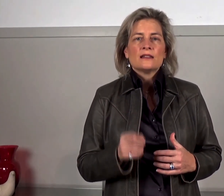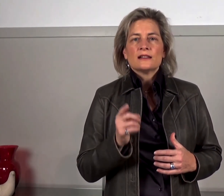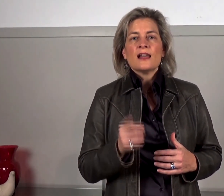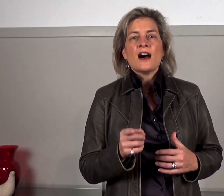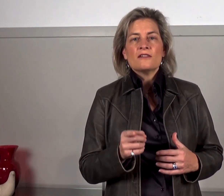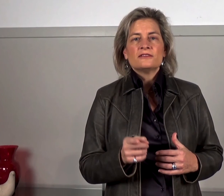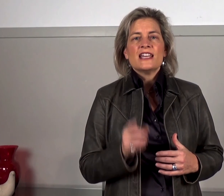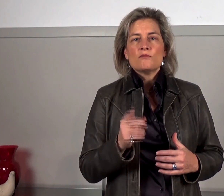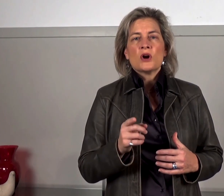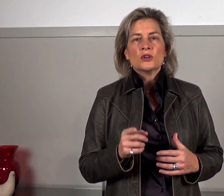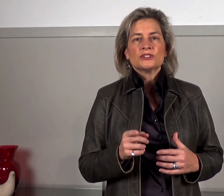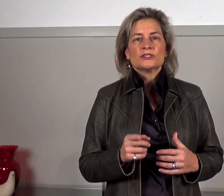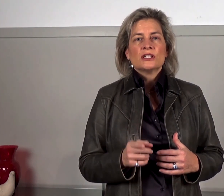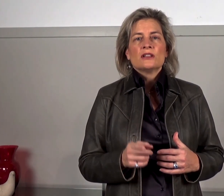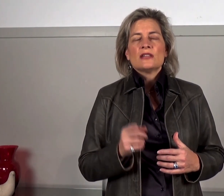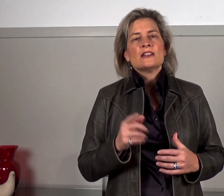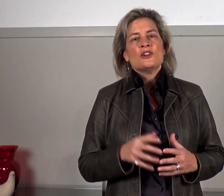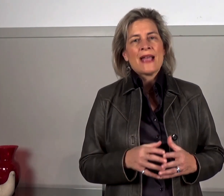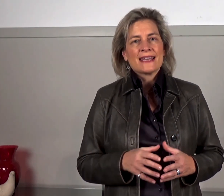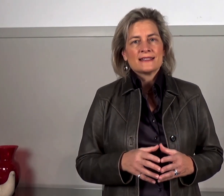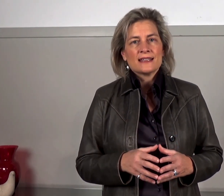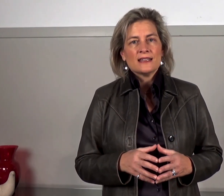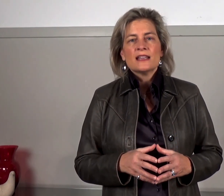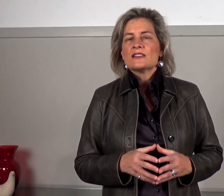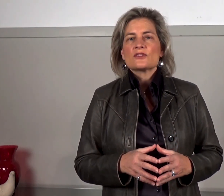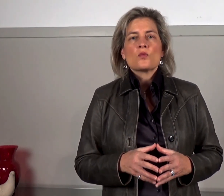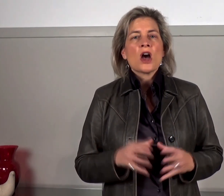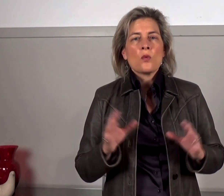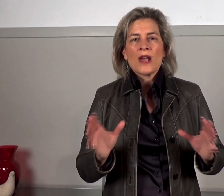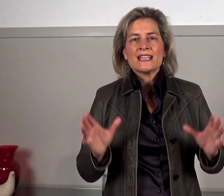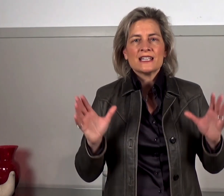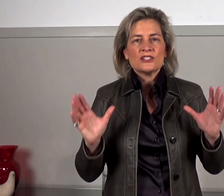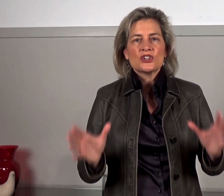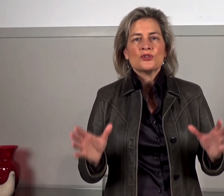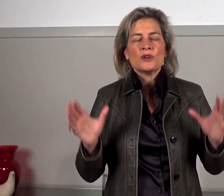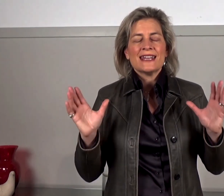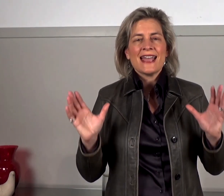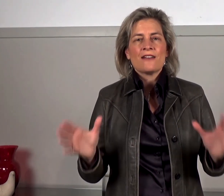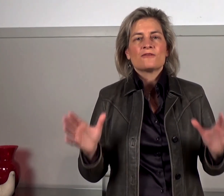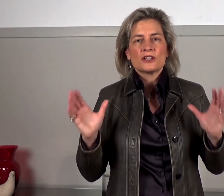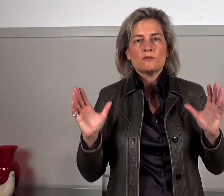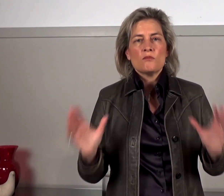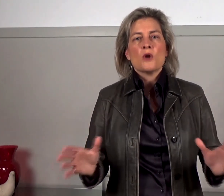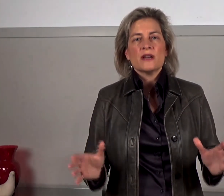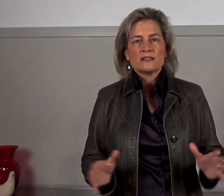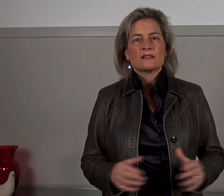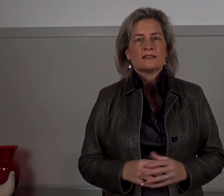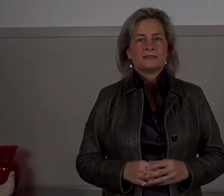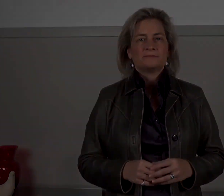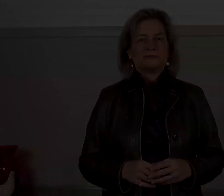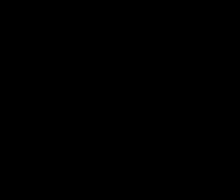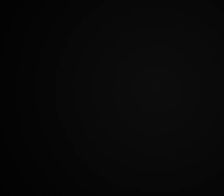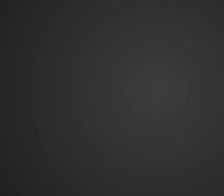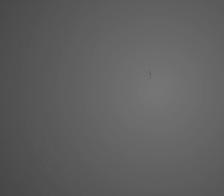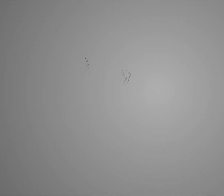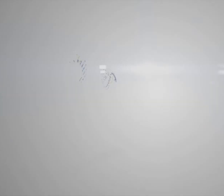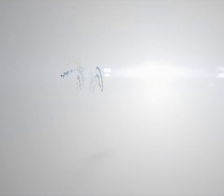being the love impulse that humanity is awakening to in every moment.